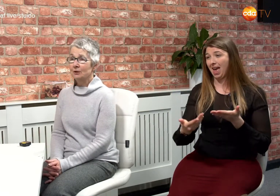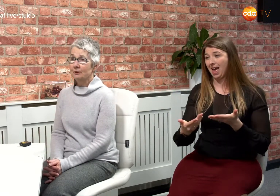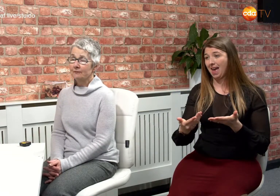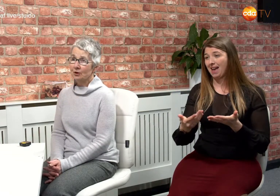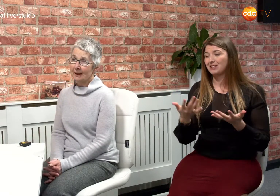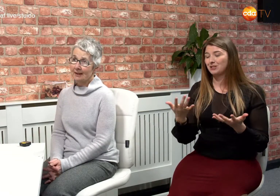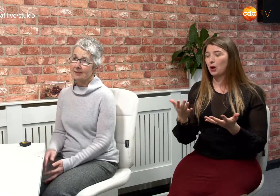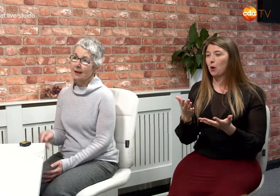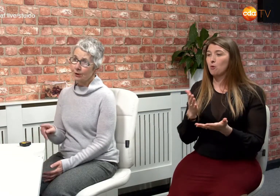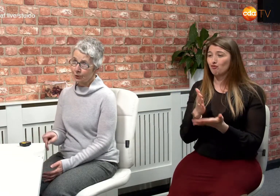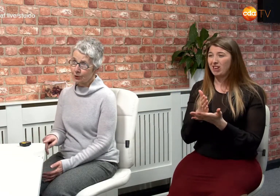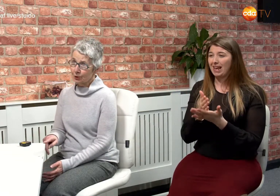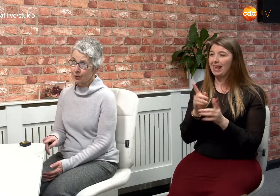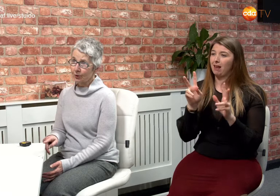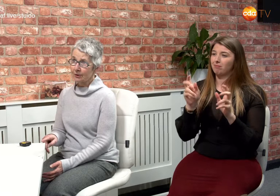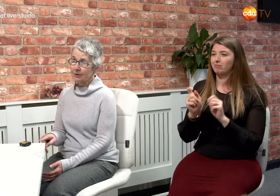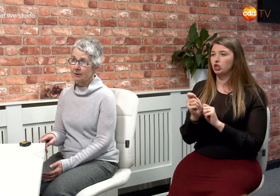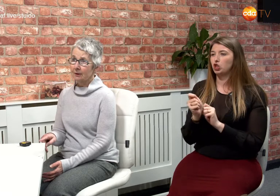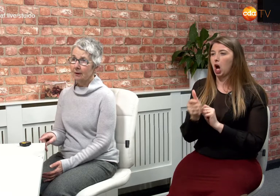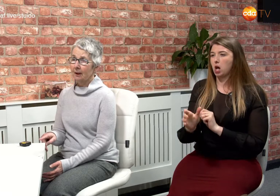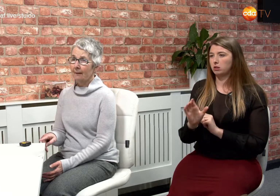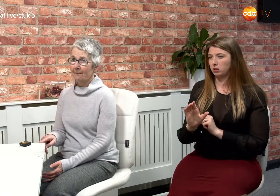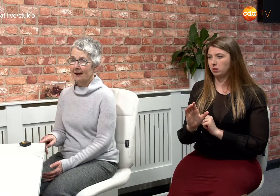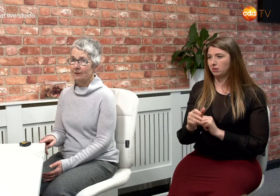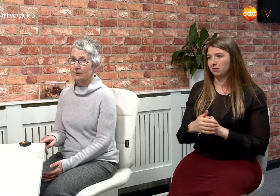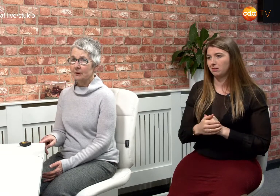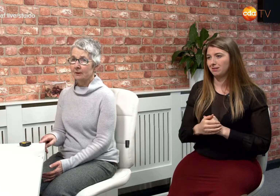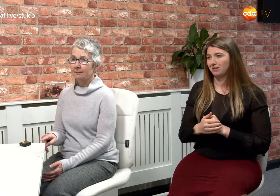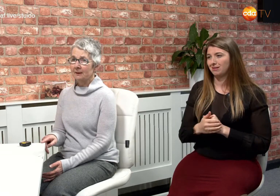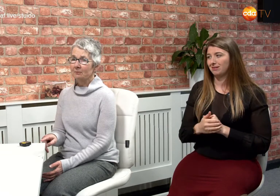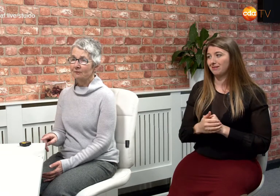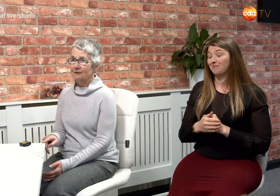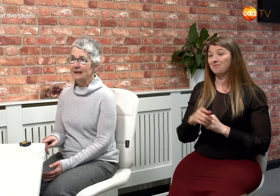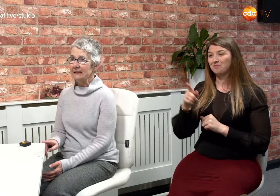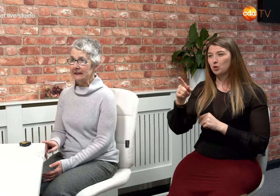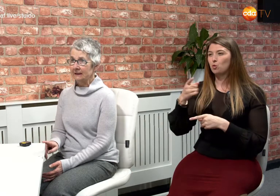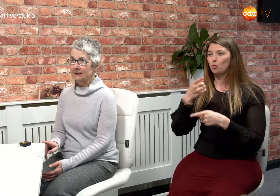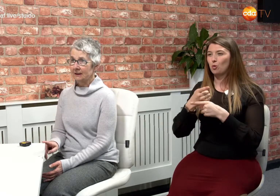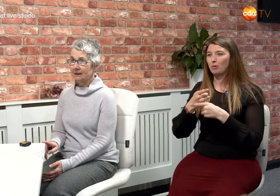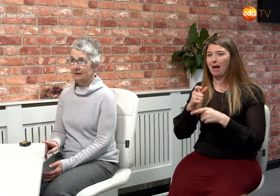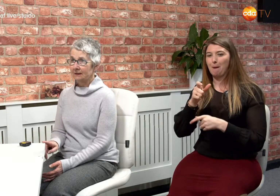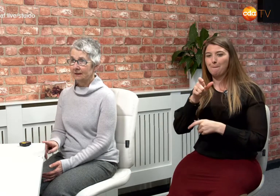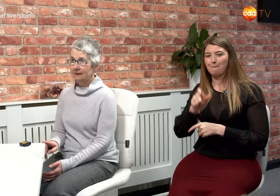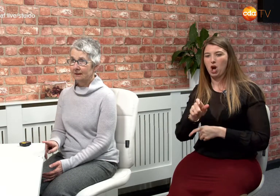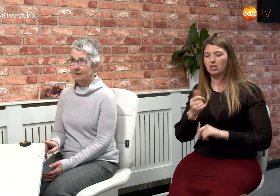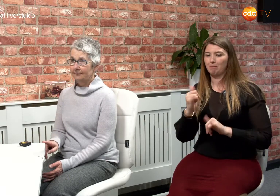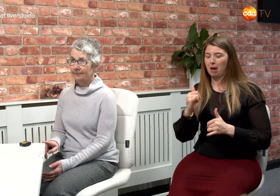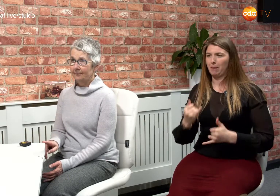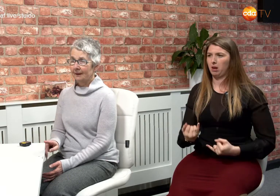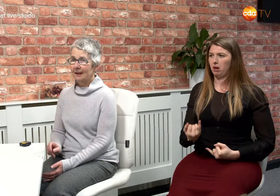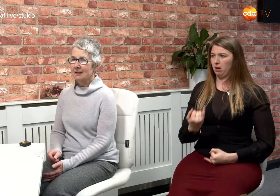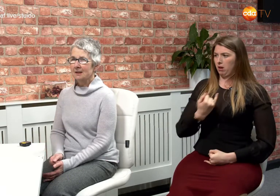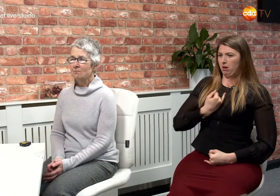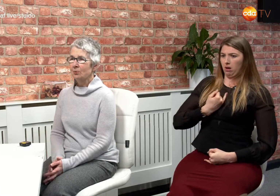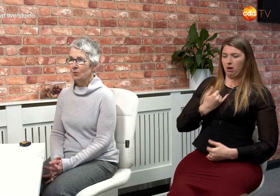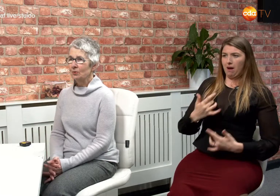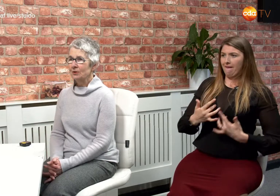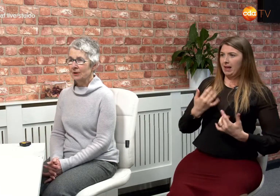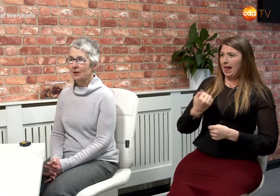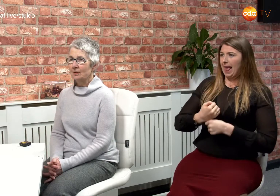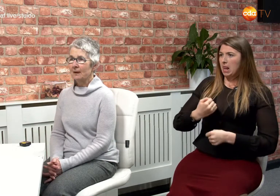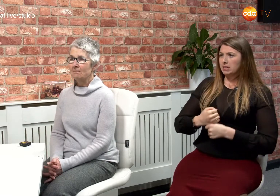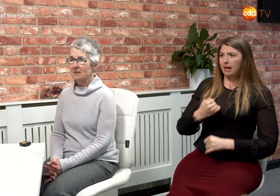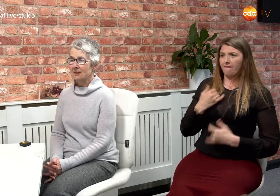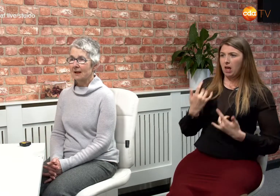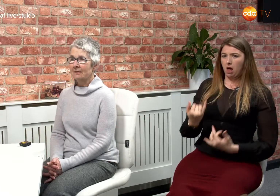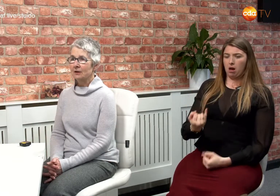It's a matter of chance. And you talked about people feeling guilty. It's important